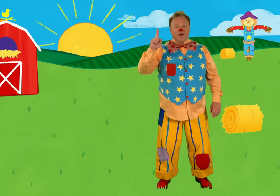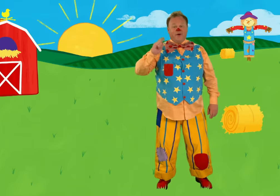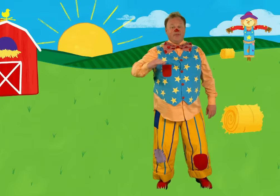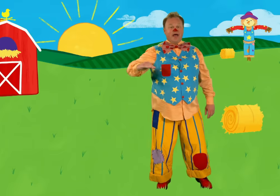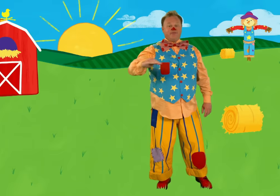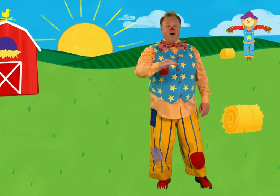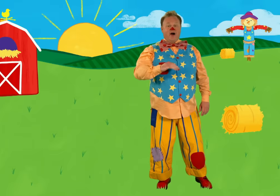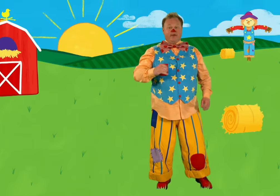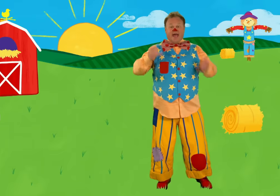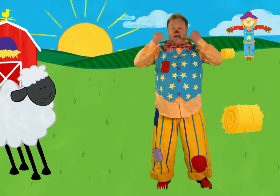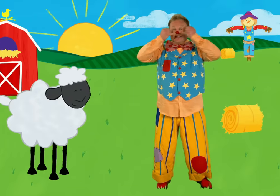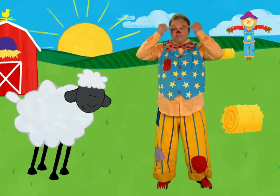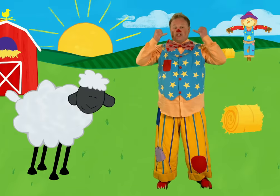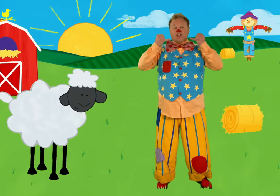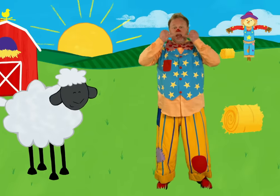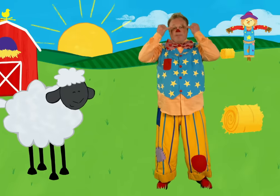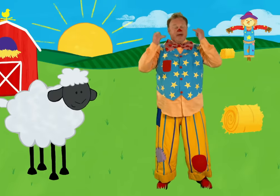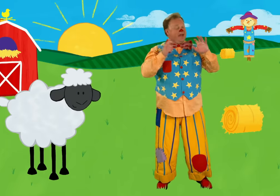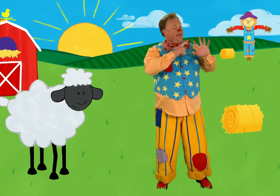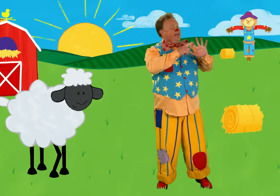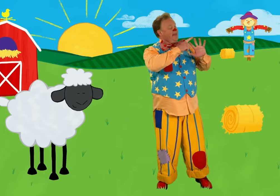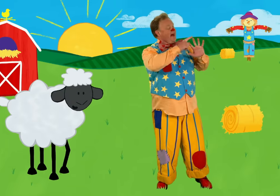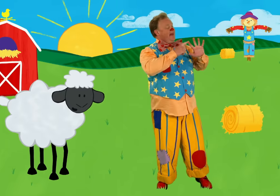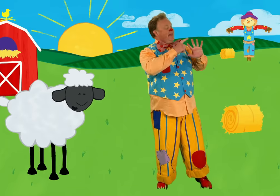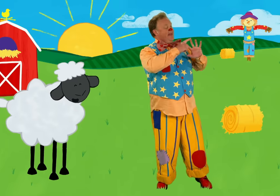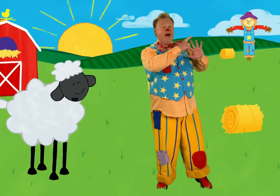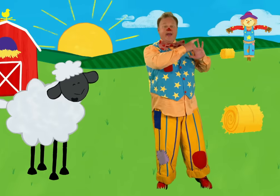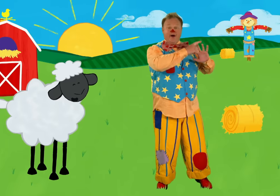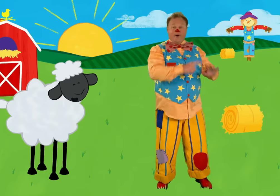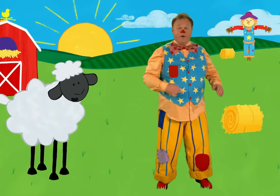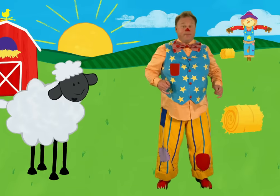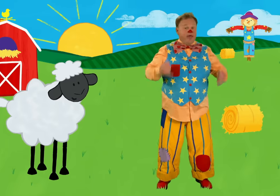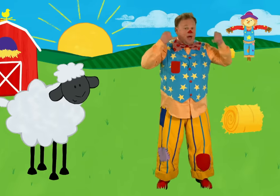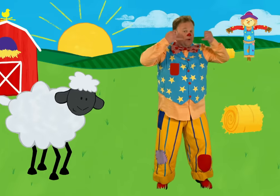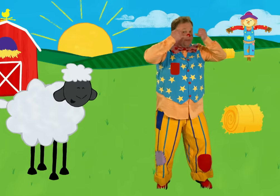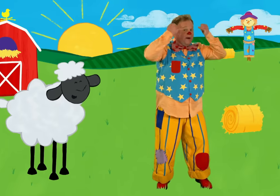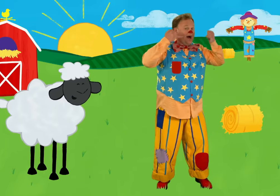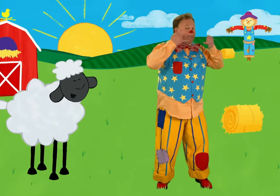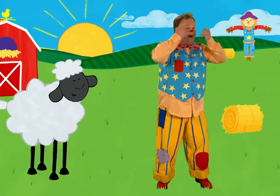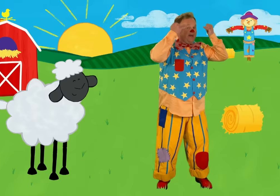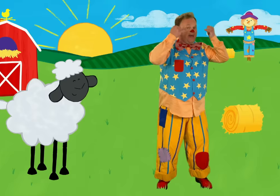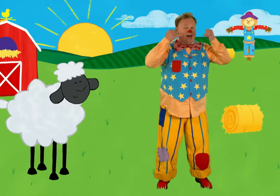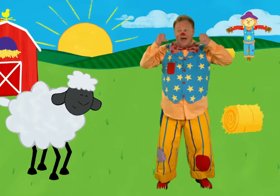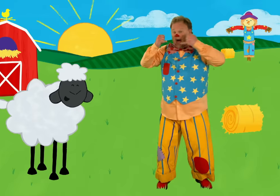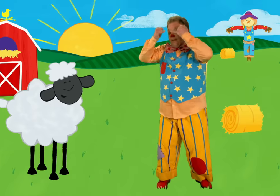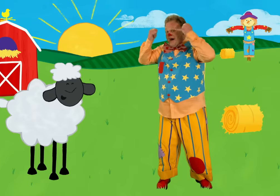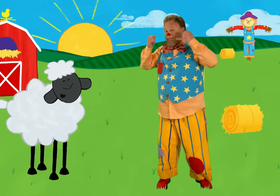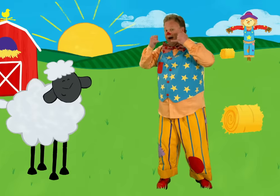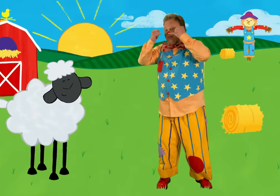on that farm he had some sheep, E-I-E-I-O. With a bar-bar here, a bar-bar